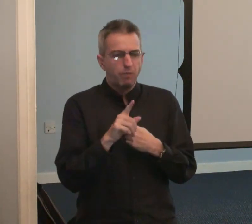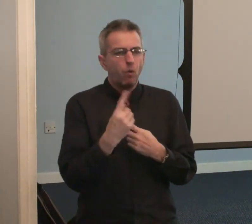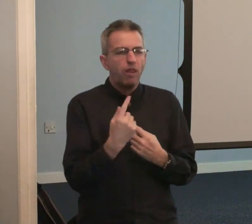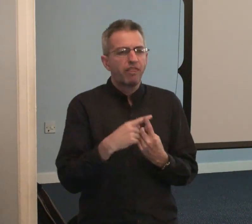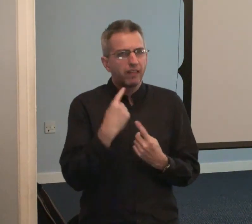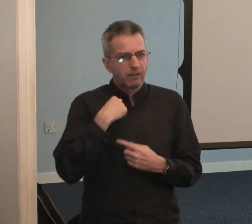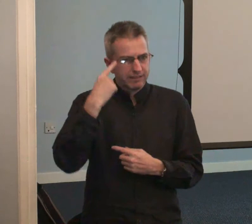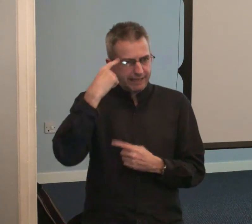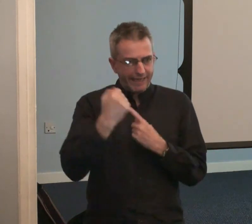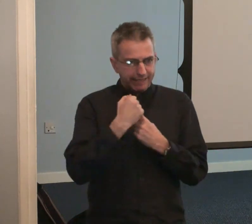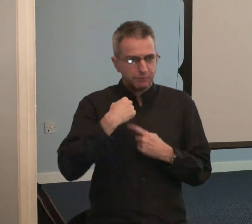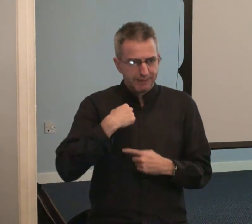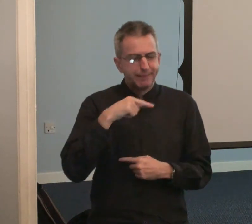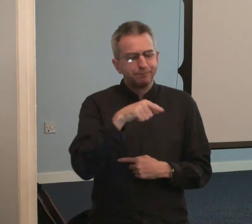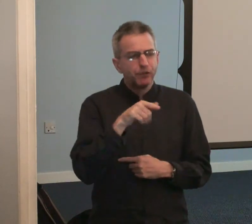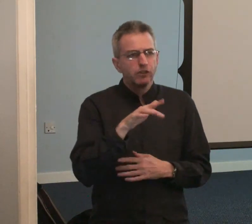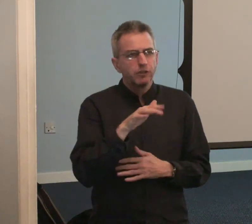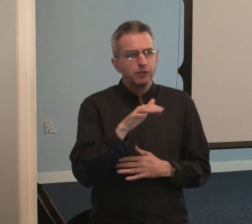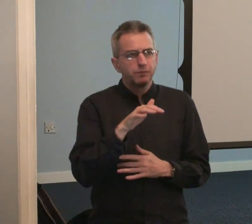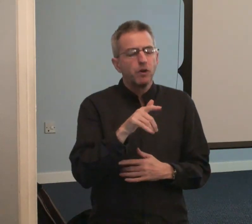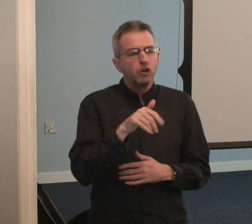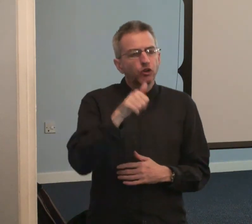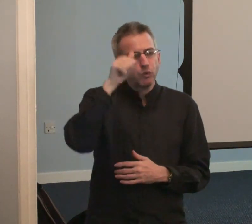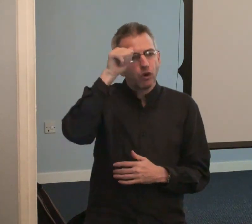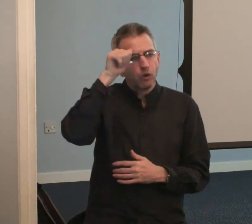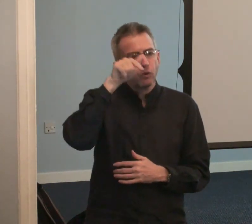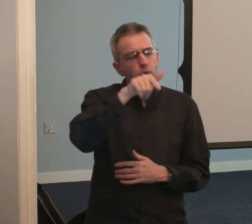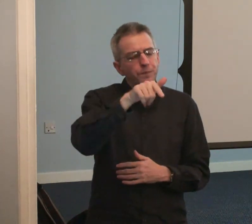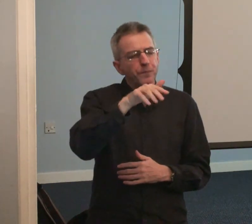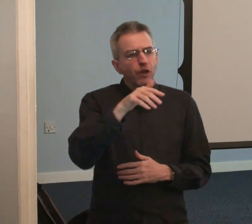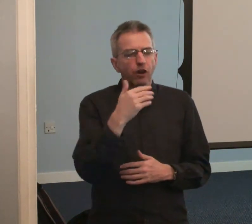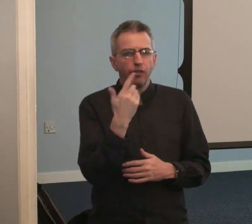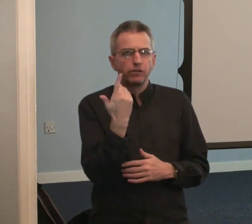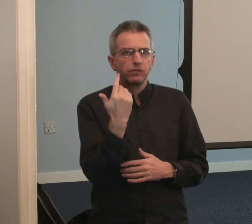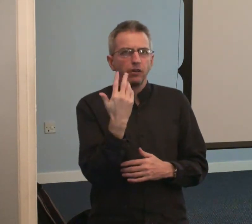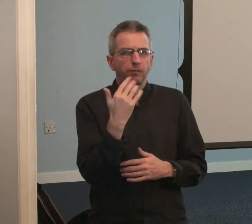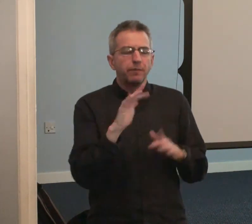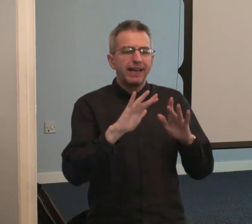To be honest, I'm not sure how to fully reply to your question, but one thing that really had an impact on me,